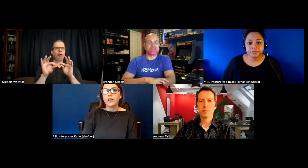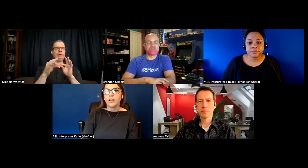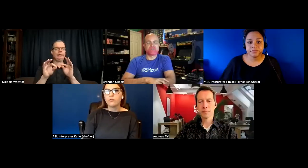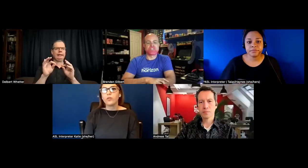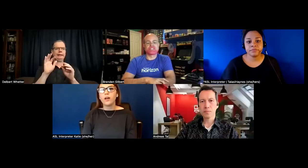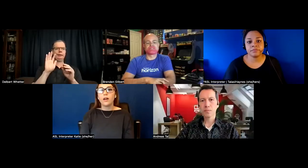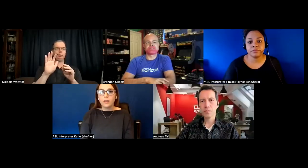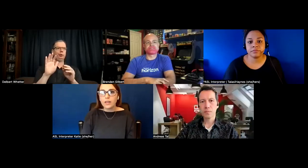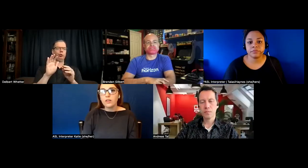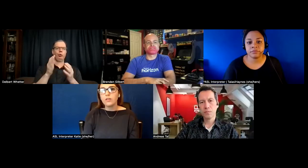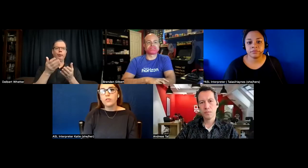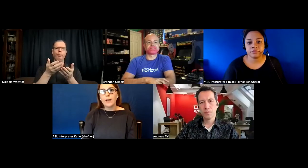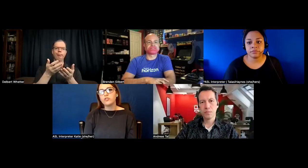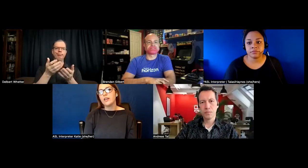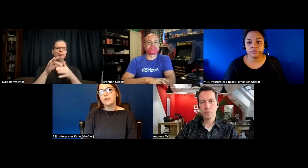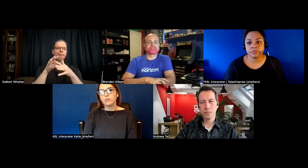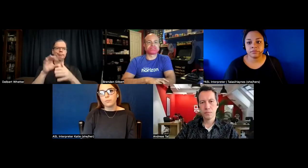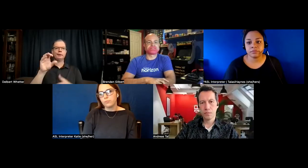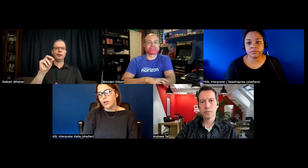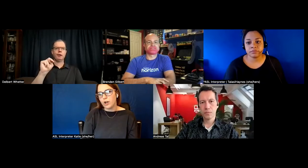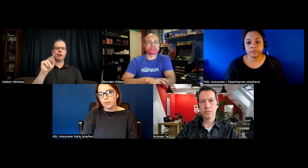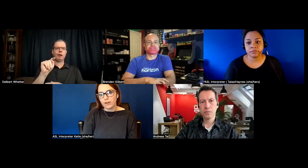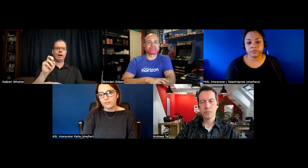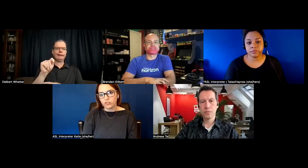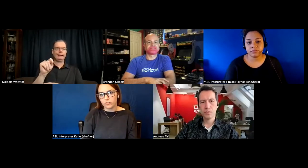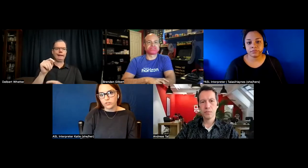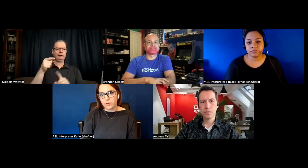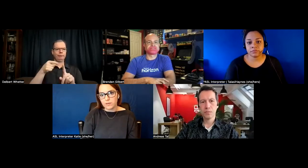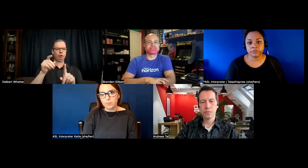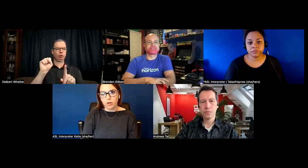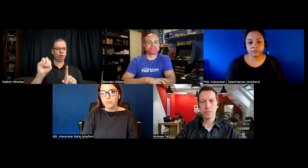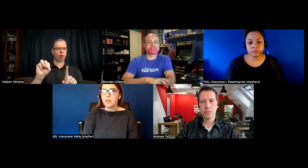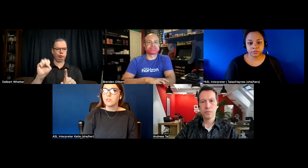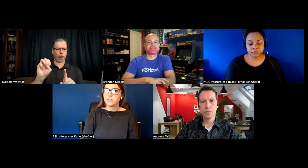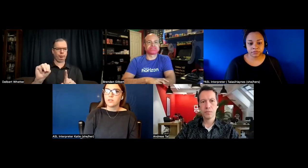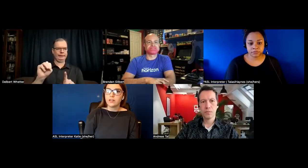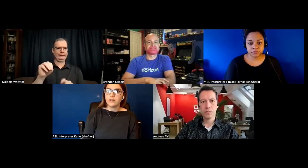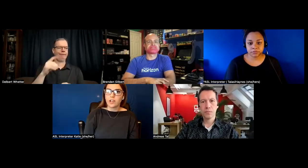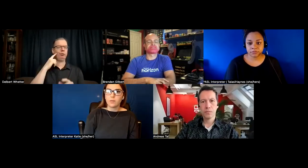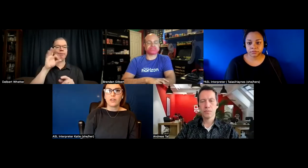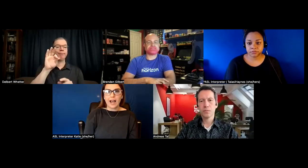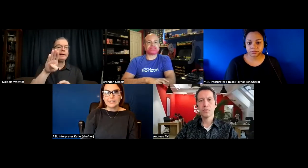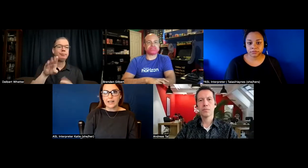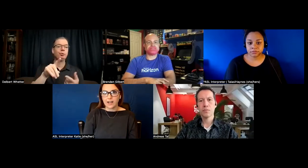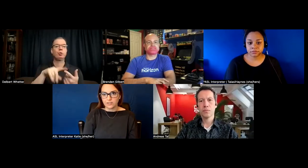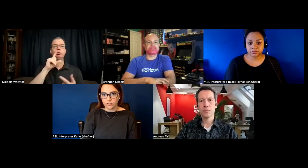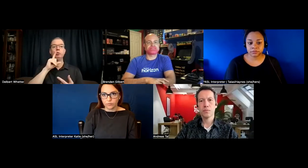and uh captioning can rep you know be beneficial for so many people specifically talking about content on zoom